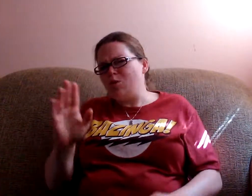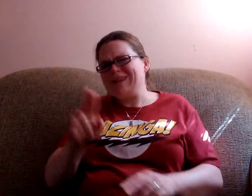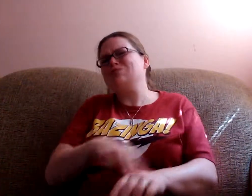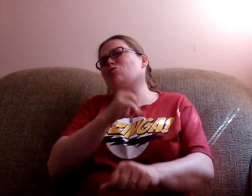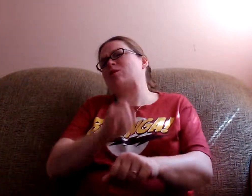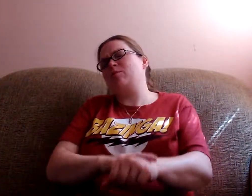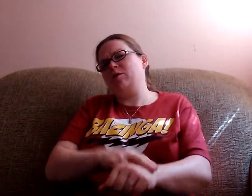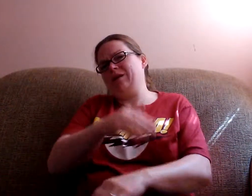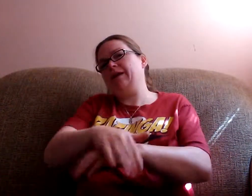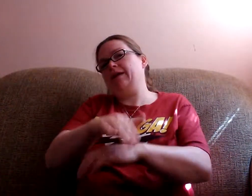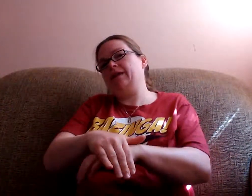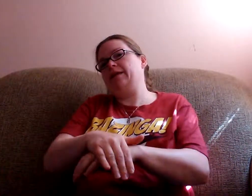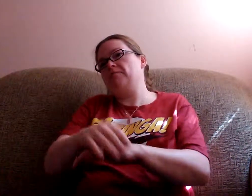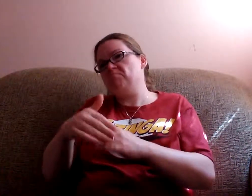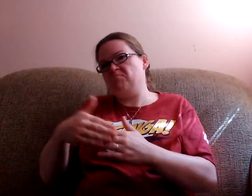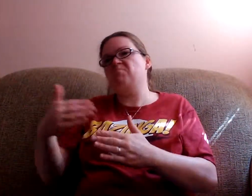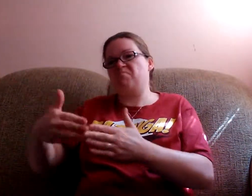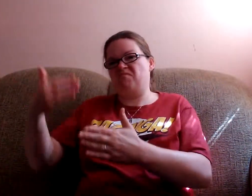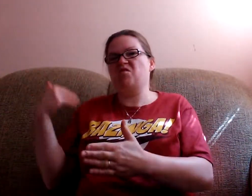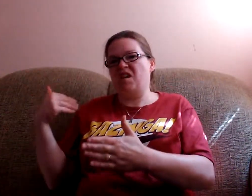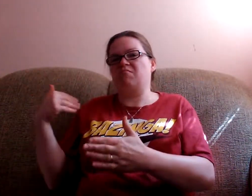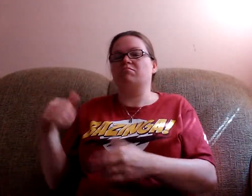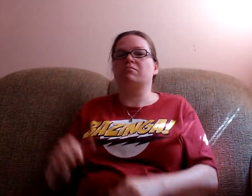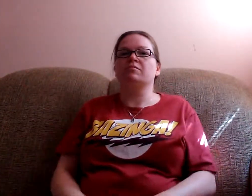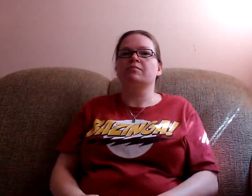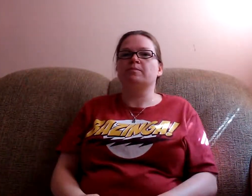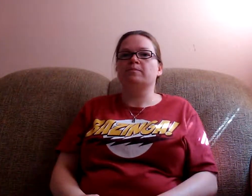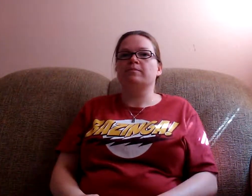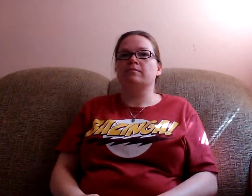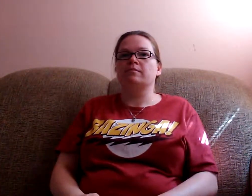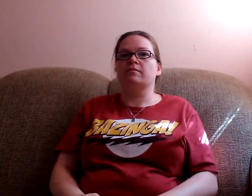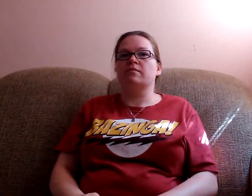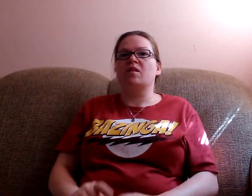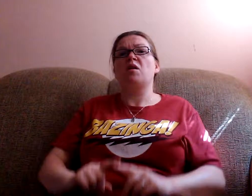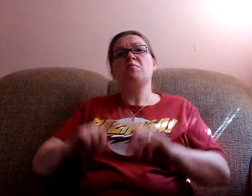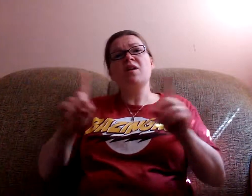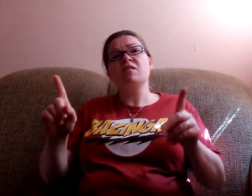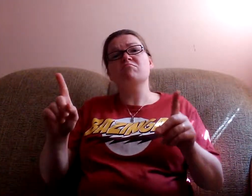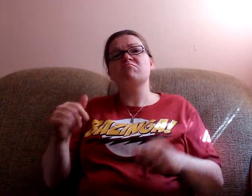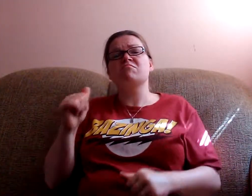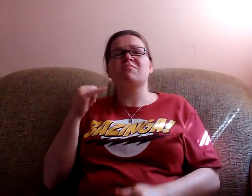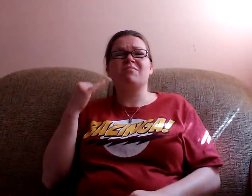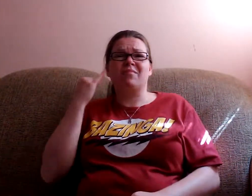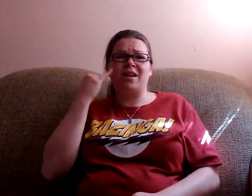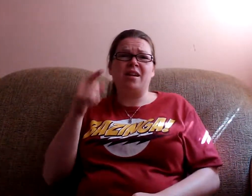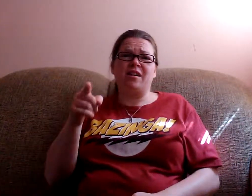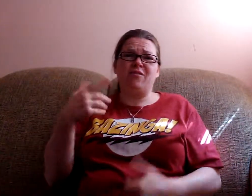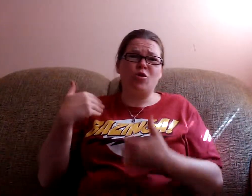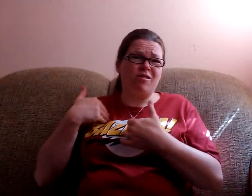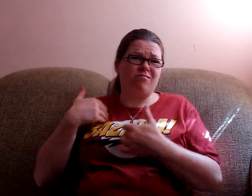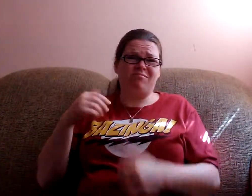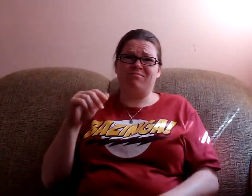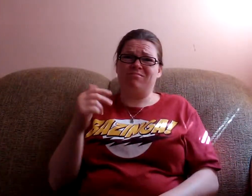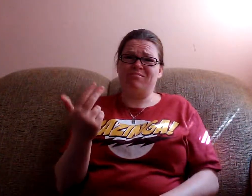But secondly, probably if you had 13 to 16 children, only 6, maybe 5 or 6 of them made it